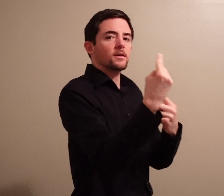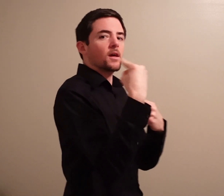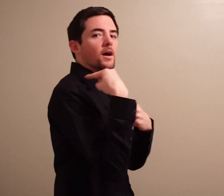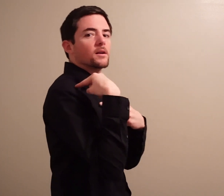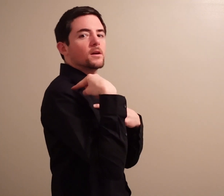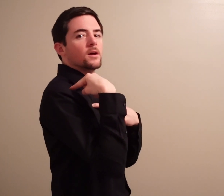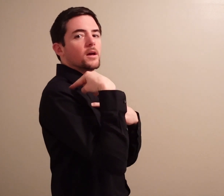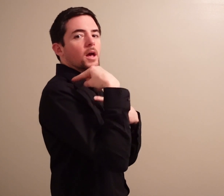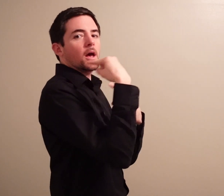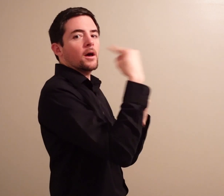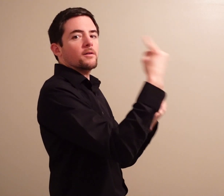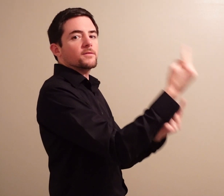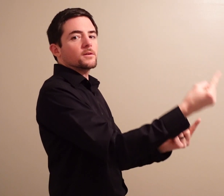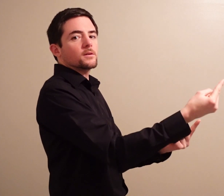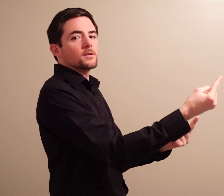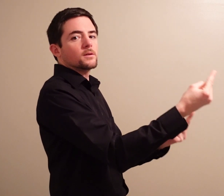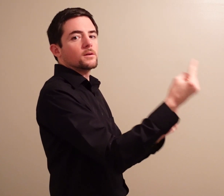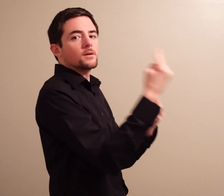that. Ever.